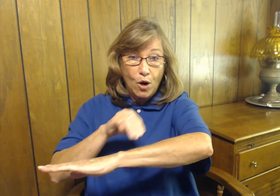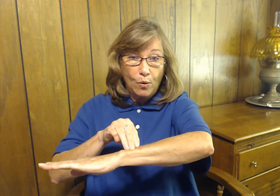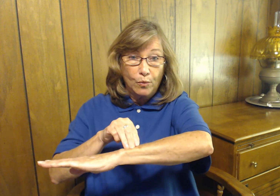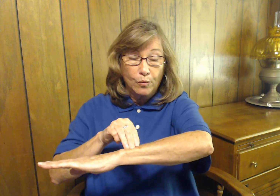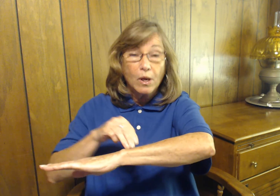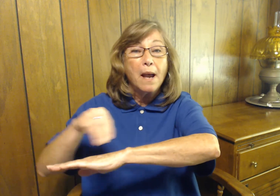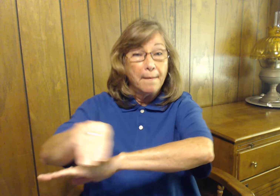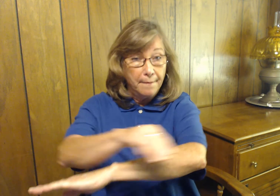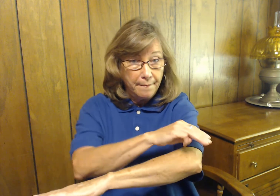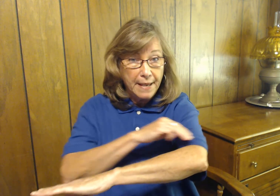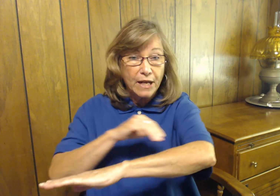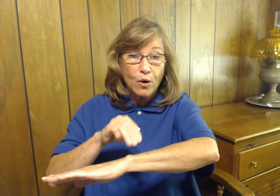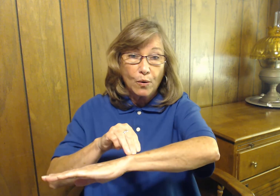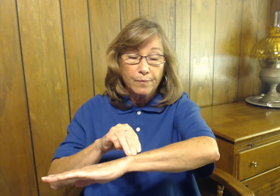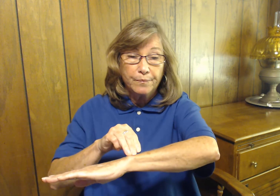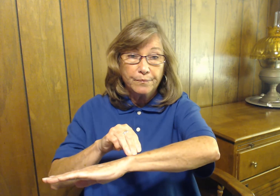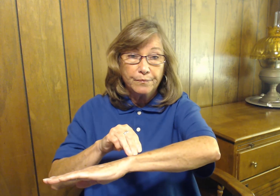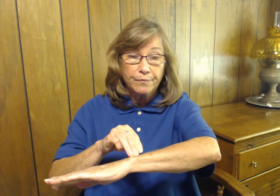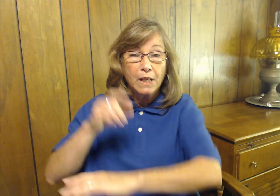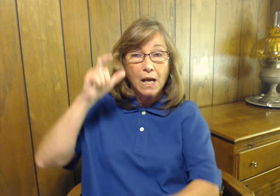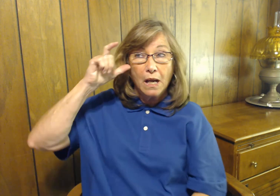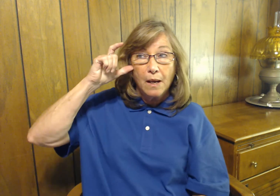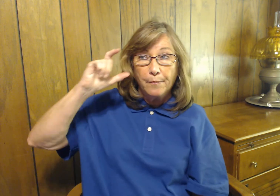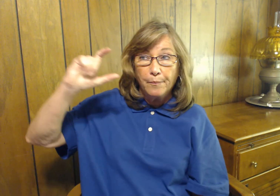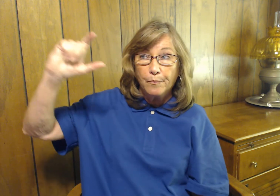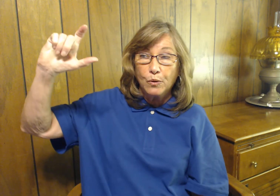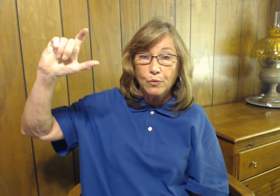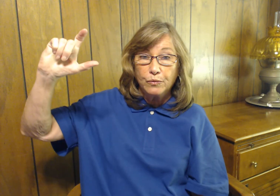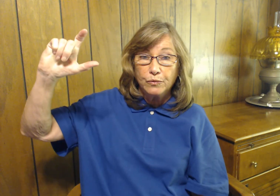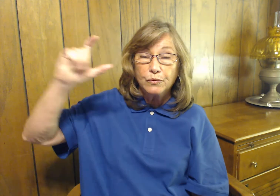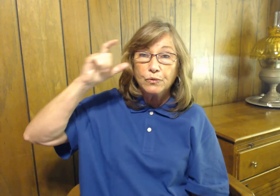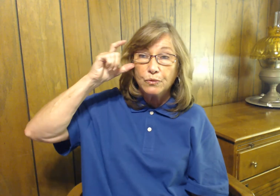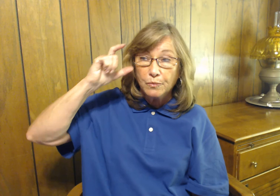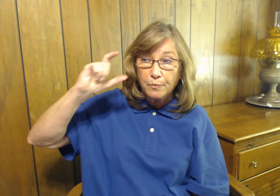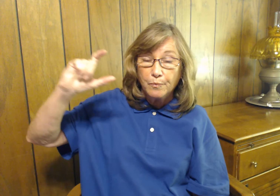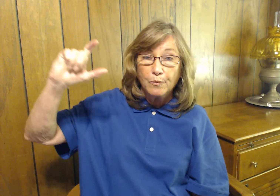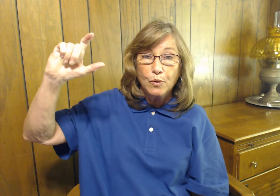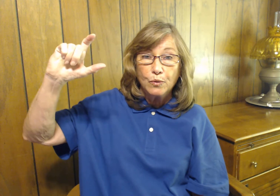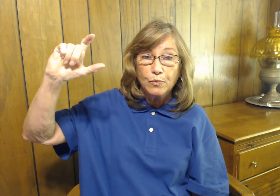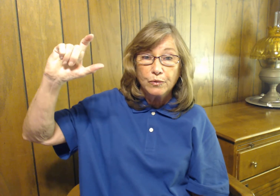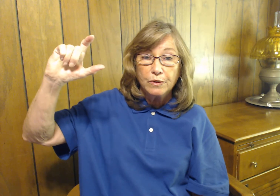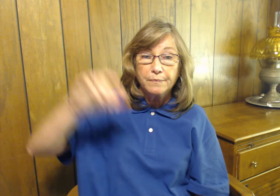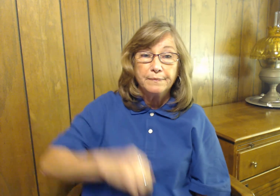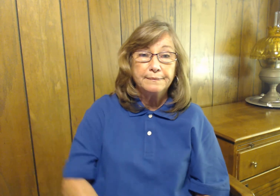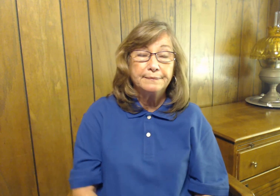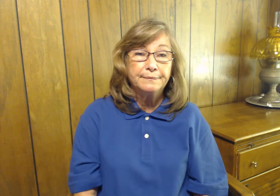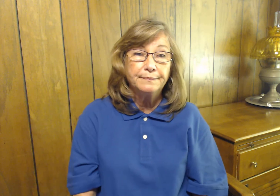moon moon mountain